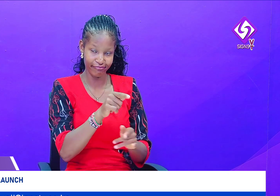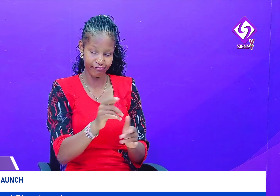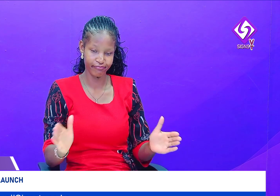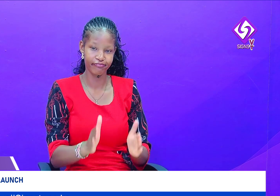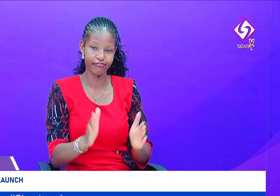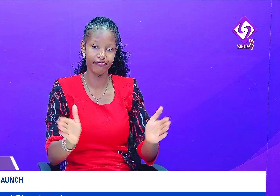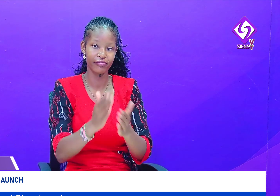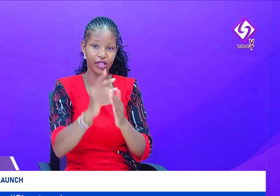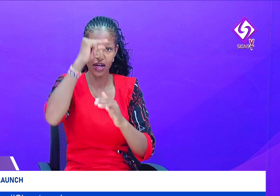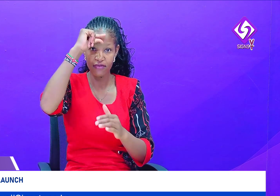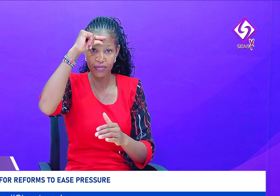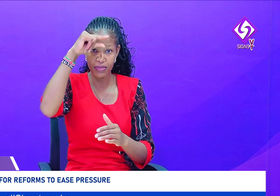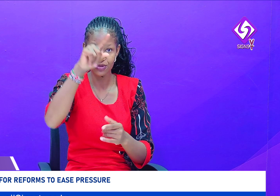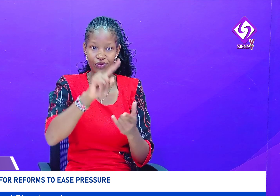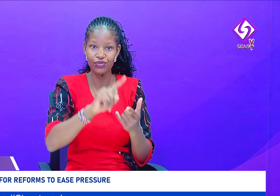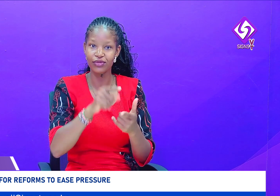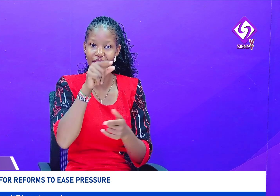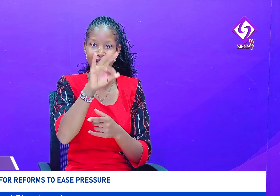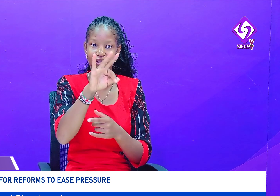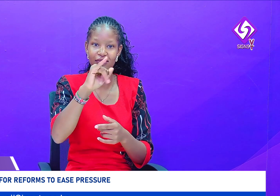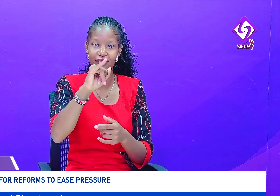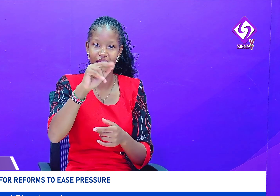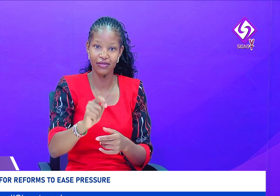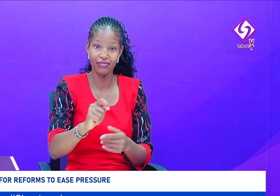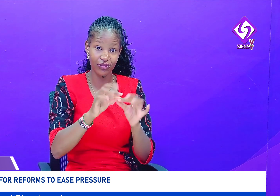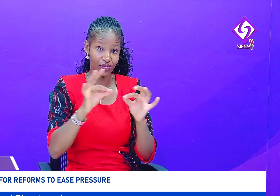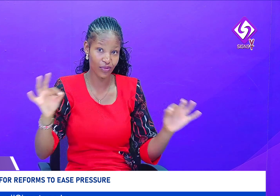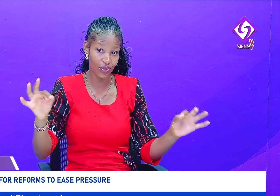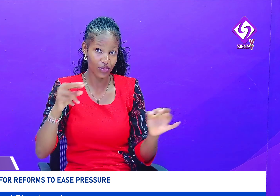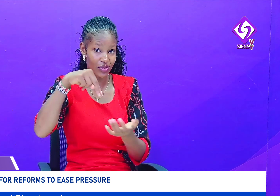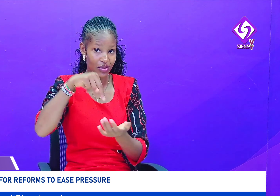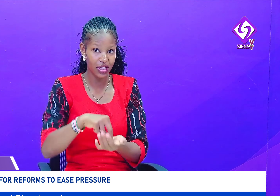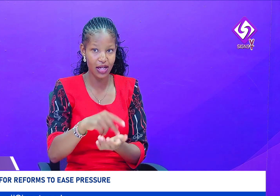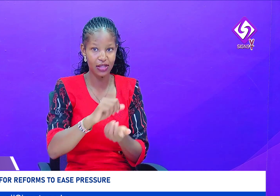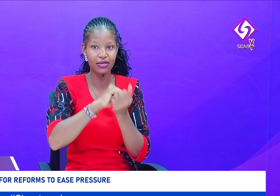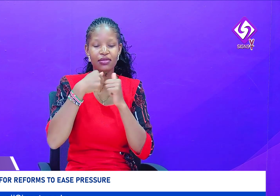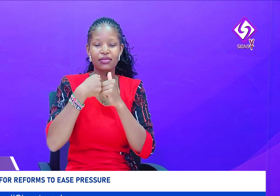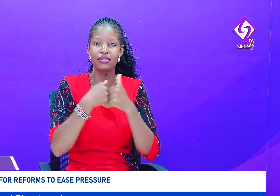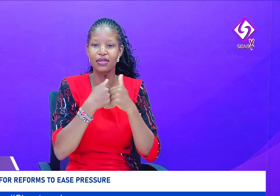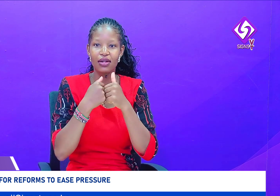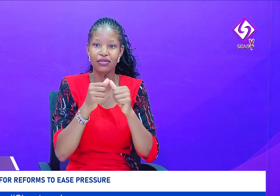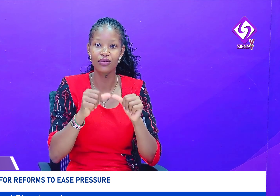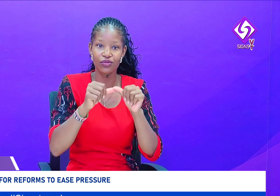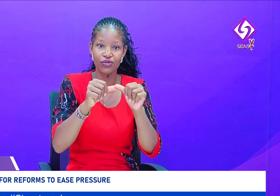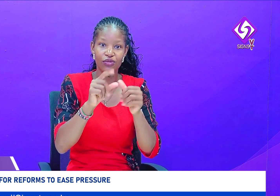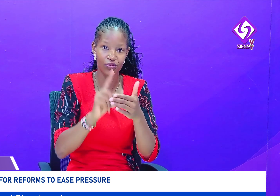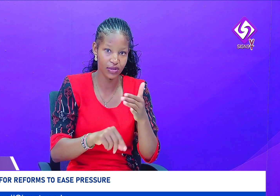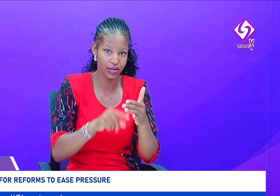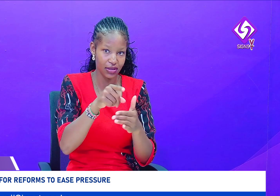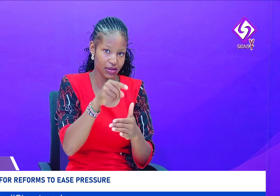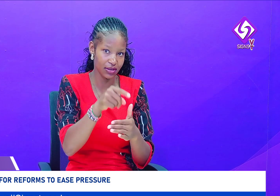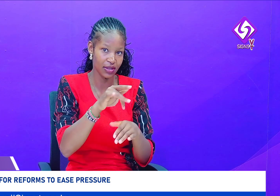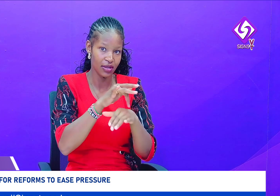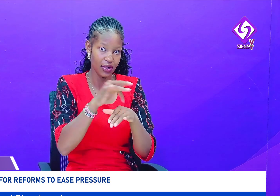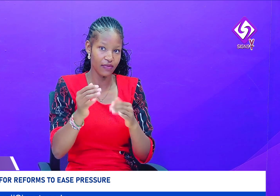Kenya's private sector is urging the government to fix long-standing challenges that continue to affect